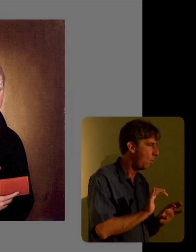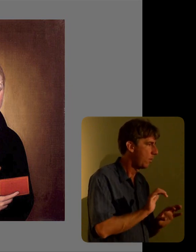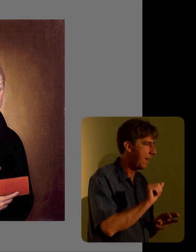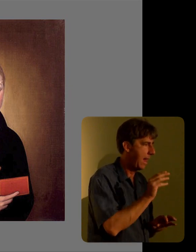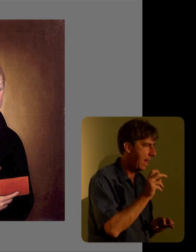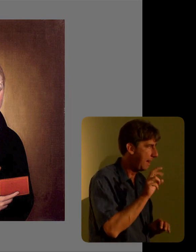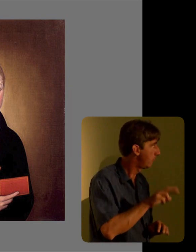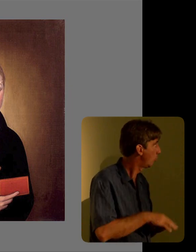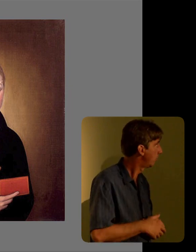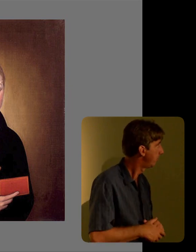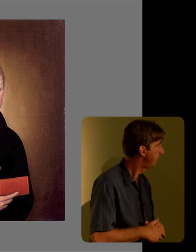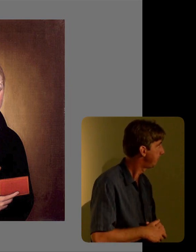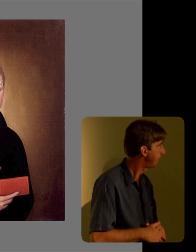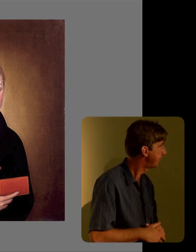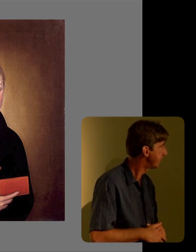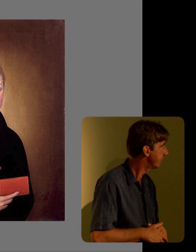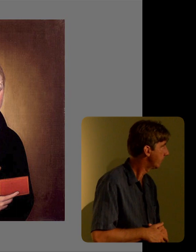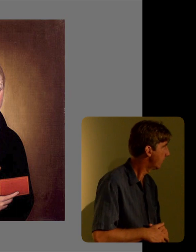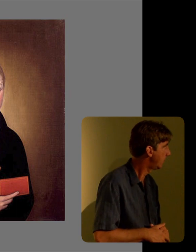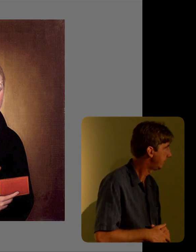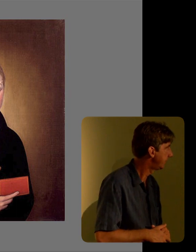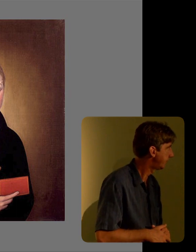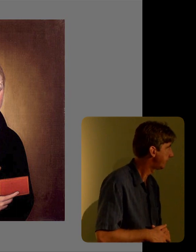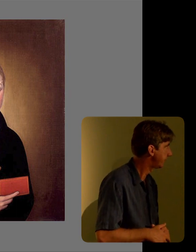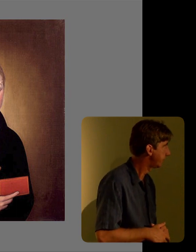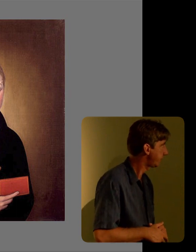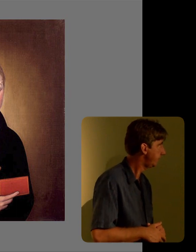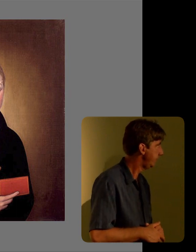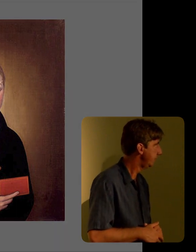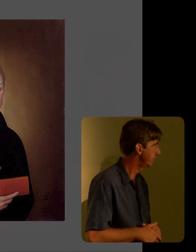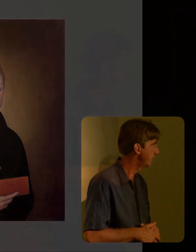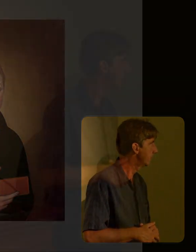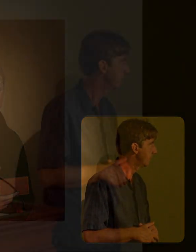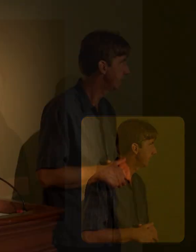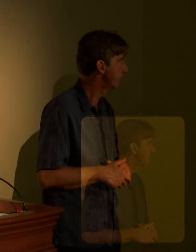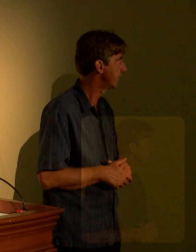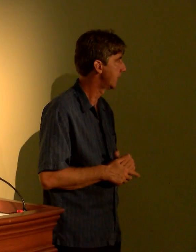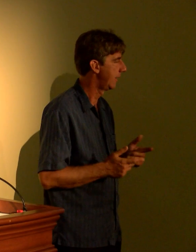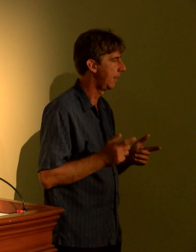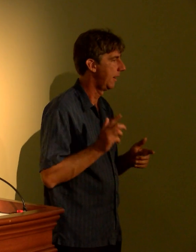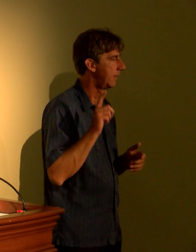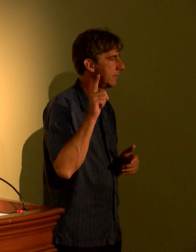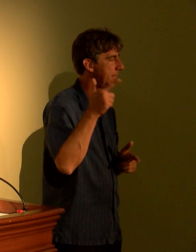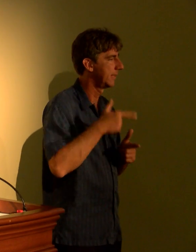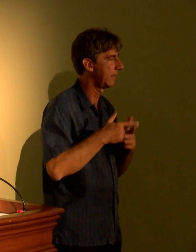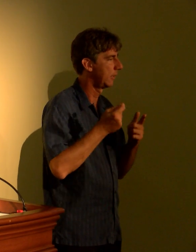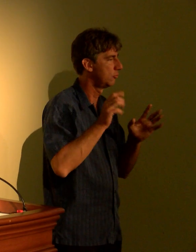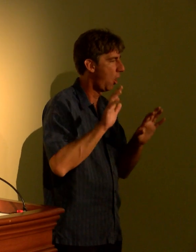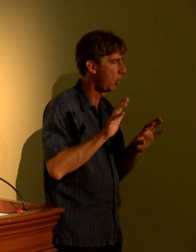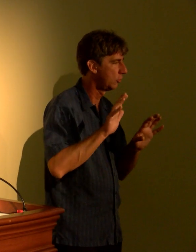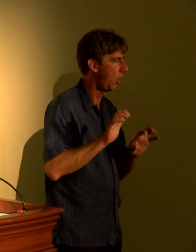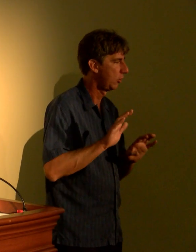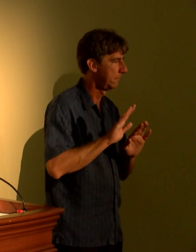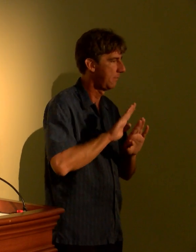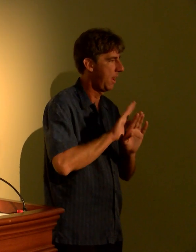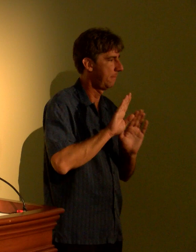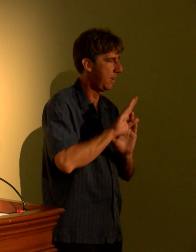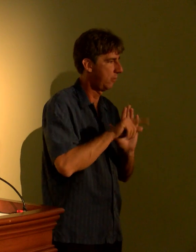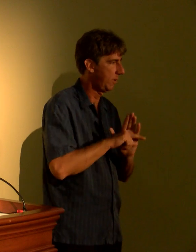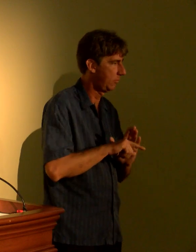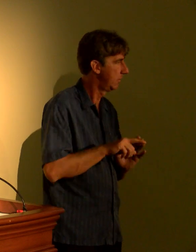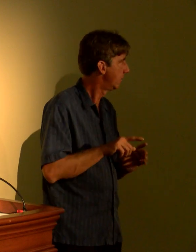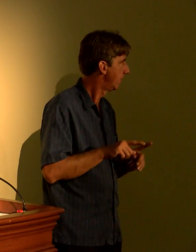can see the palette getting a little darker as time goes on. Very similar to the boy with the book is